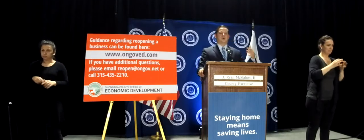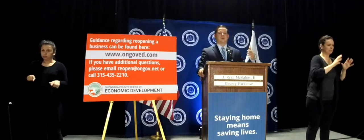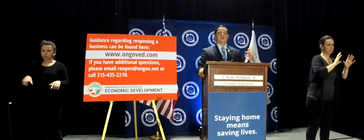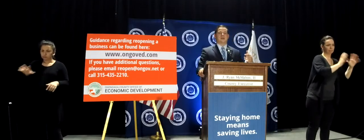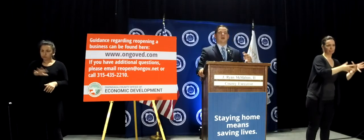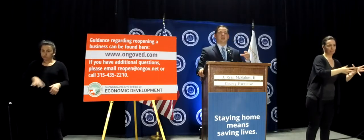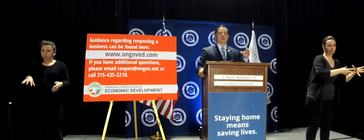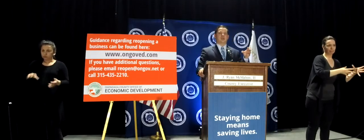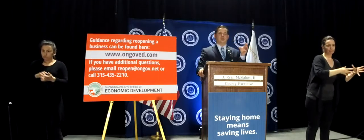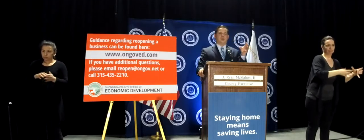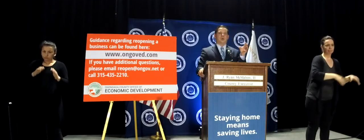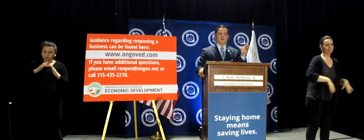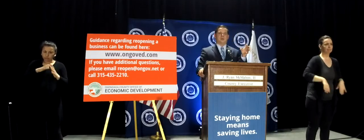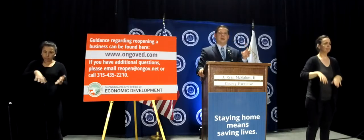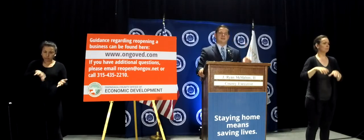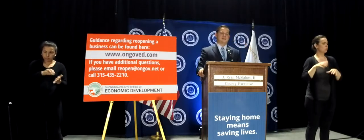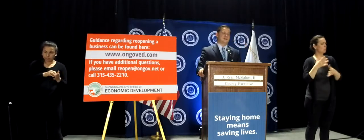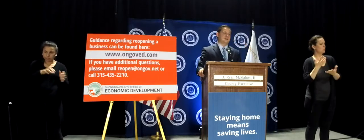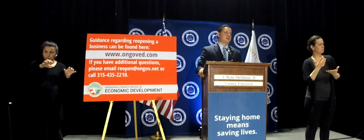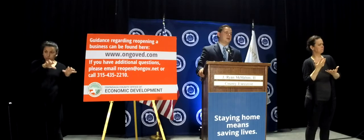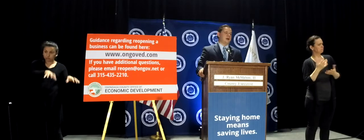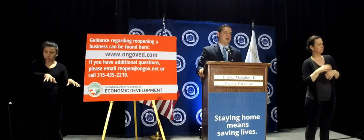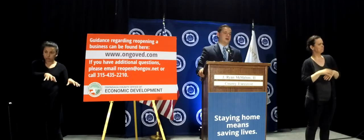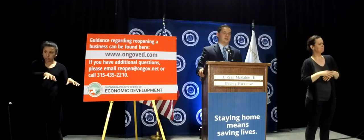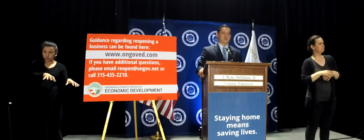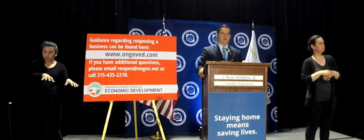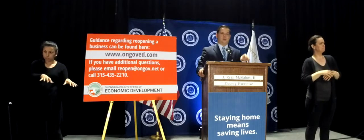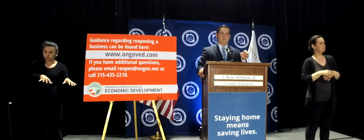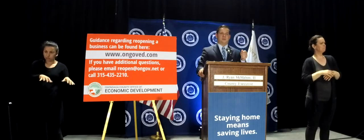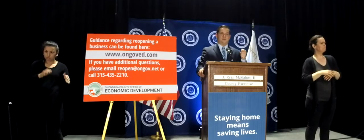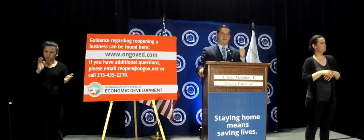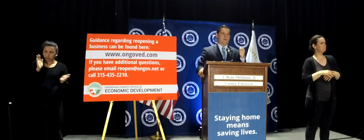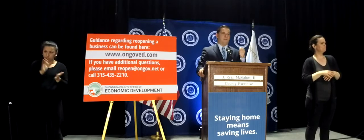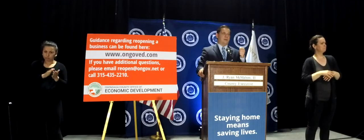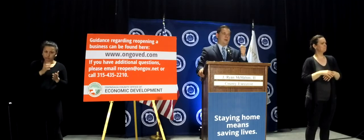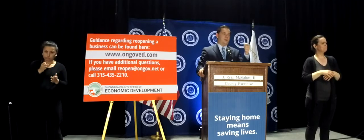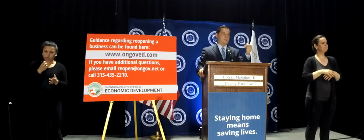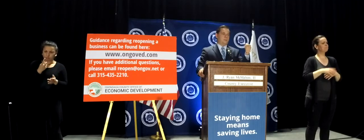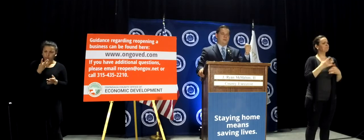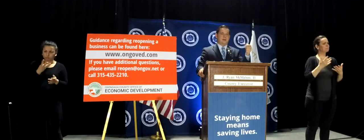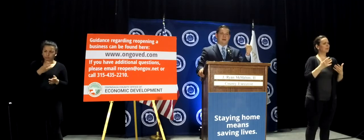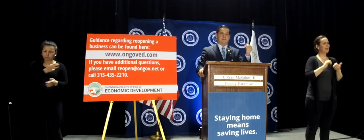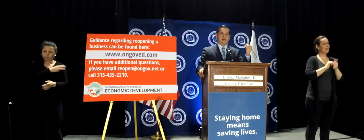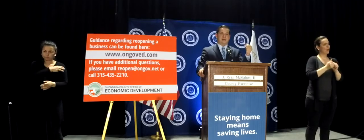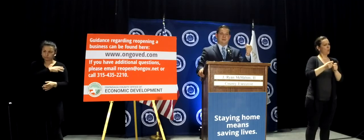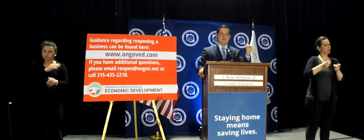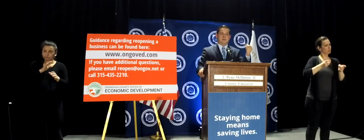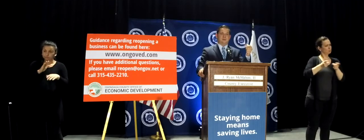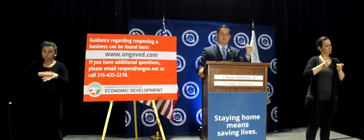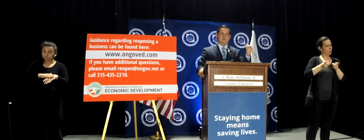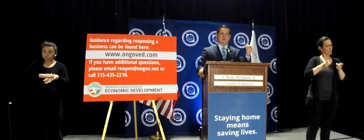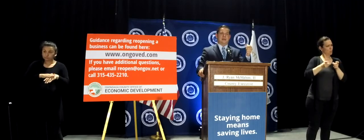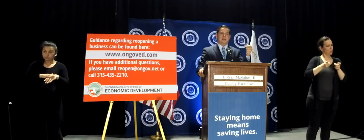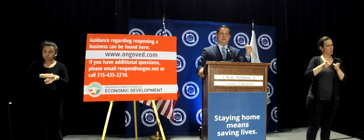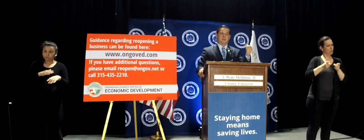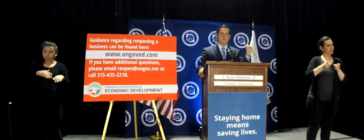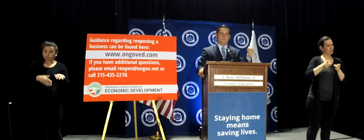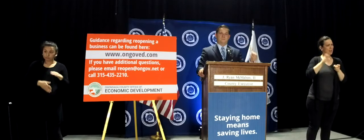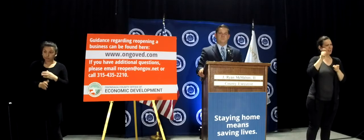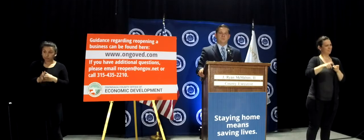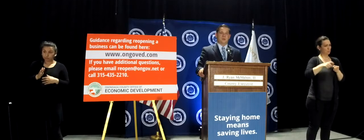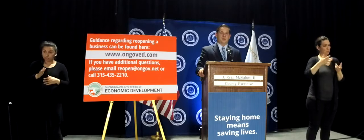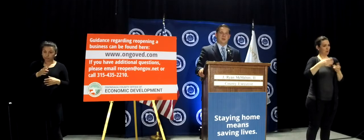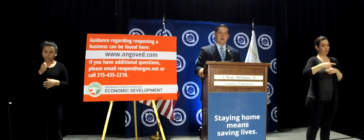Oneida Shores is how do you control the capacity? You control it because if you've ever been there, you got to pay to get through the